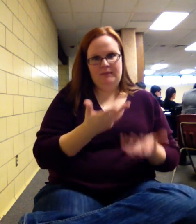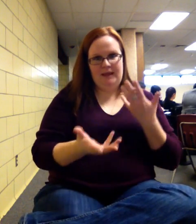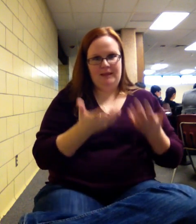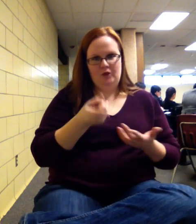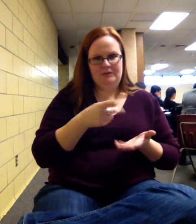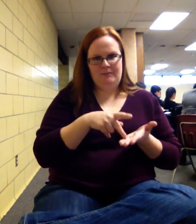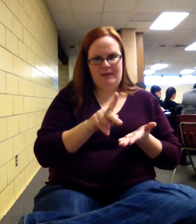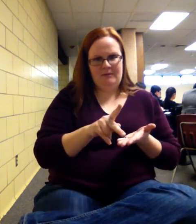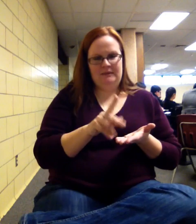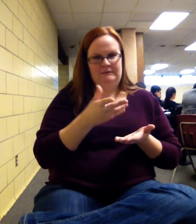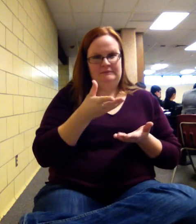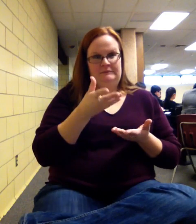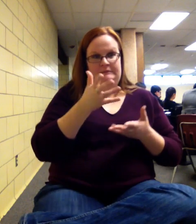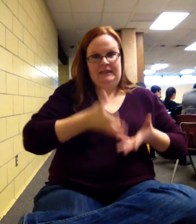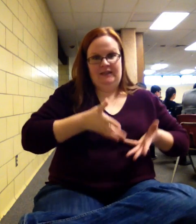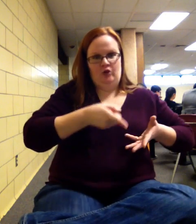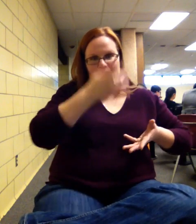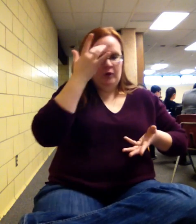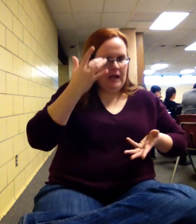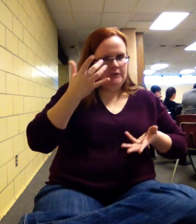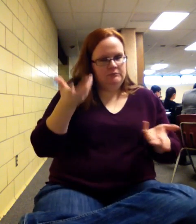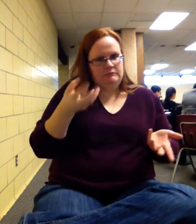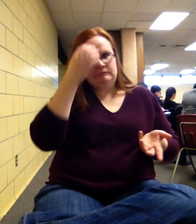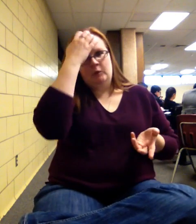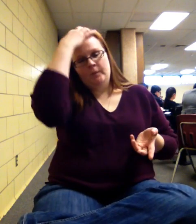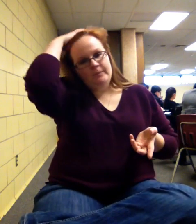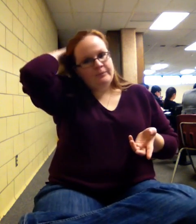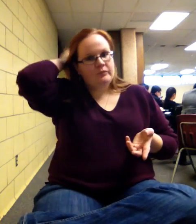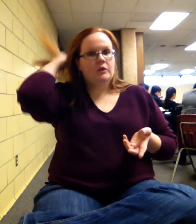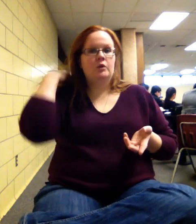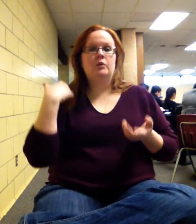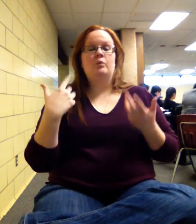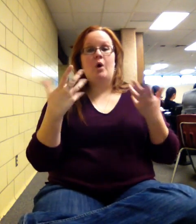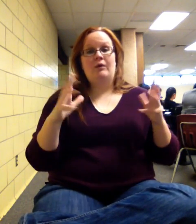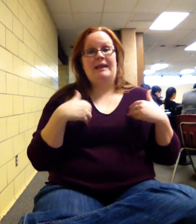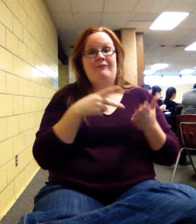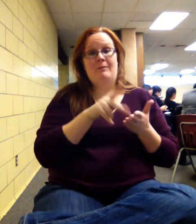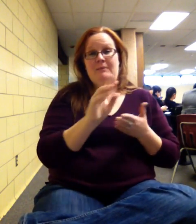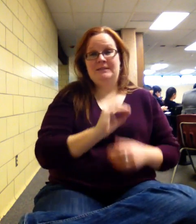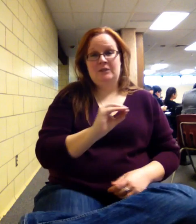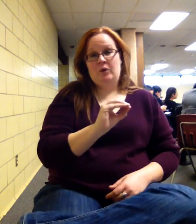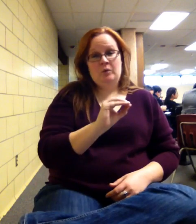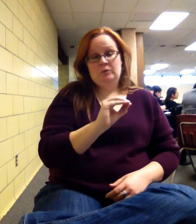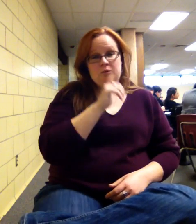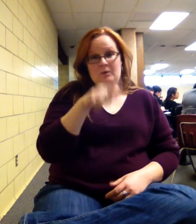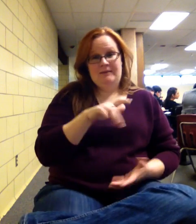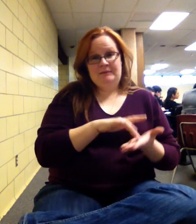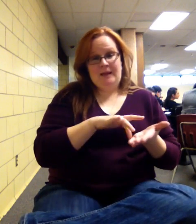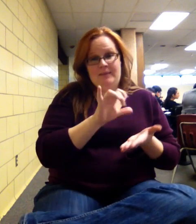about it. But for this one, think about it. We already have payment of 0 in there, so we don't have to re-input that. We also have present value of